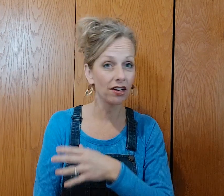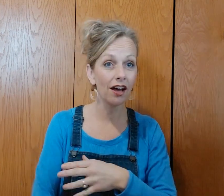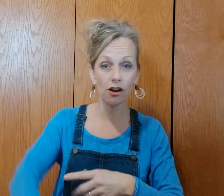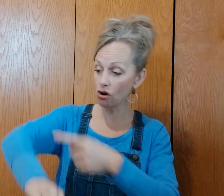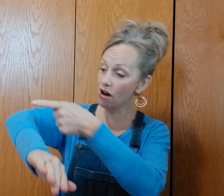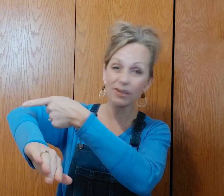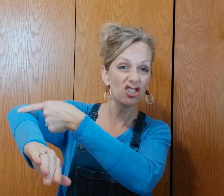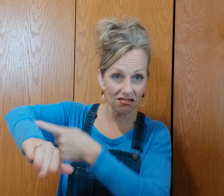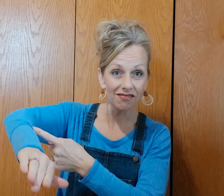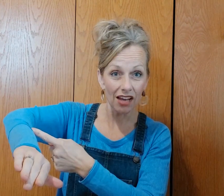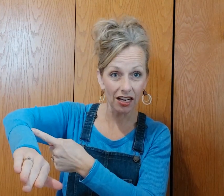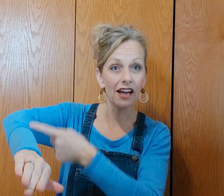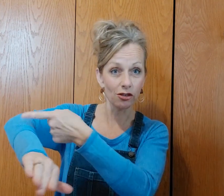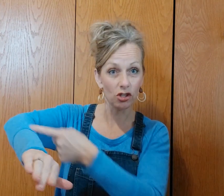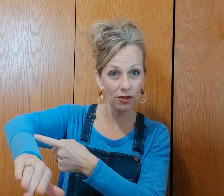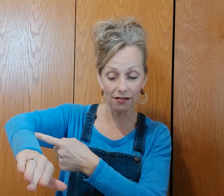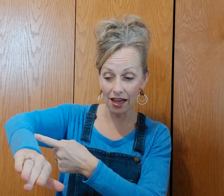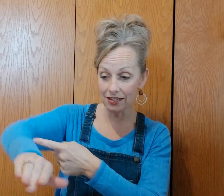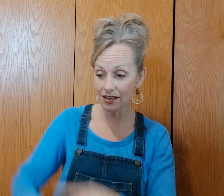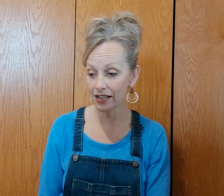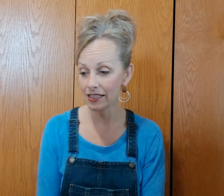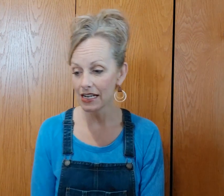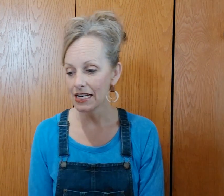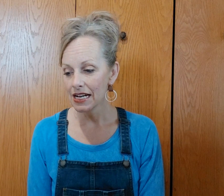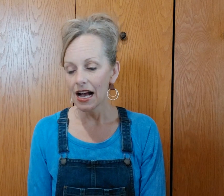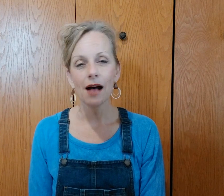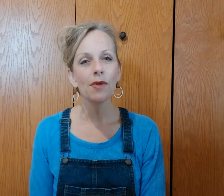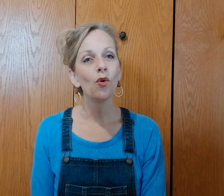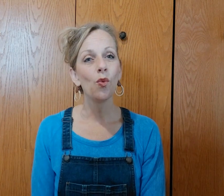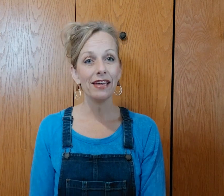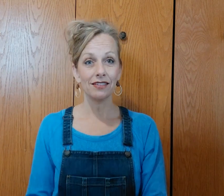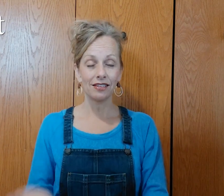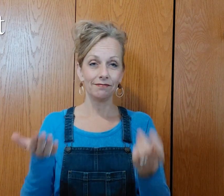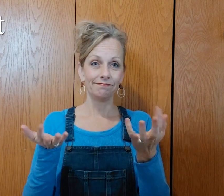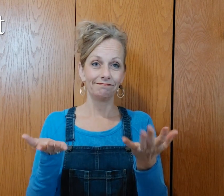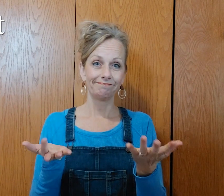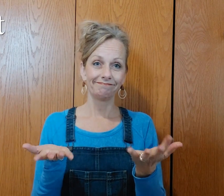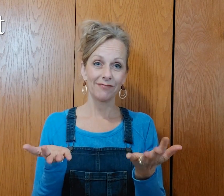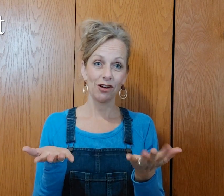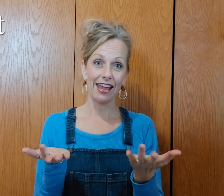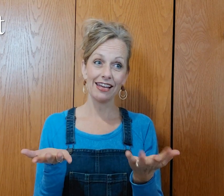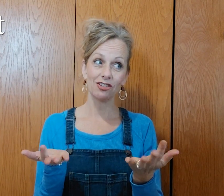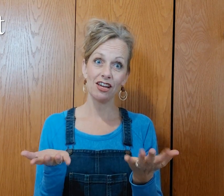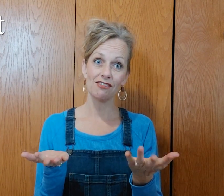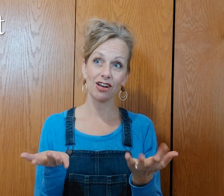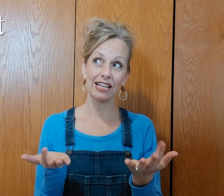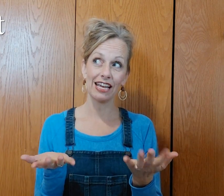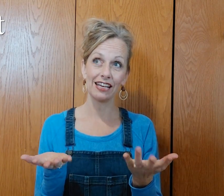cut on your arm, it's just a cut. You show that line. Cut. Wait. Your hands are here and they're kind of like